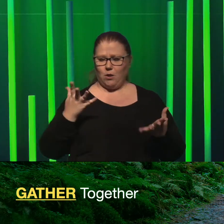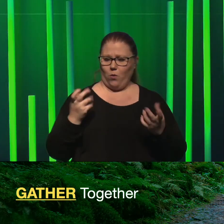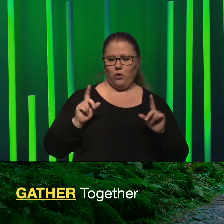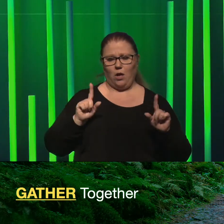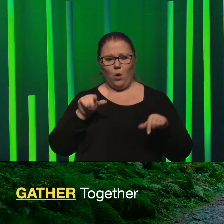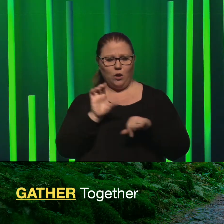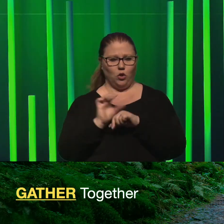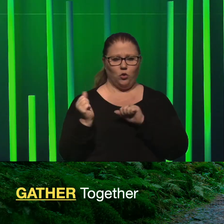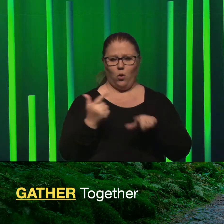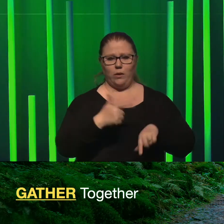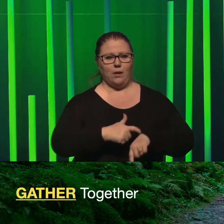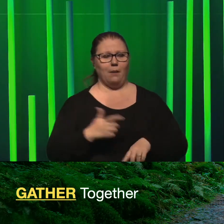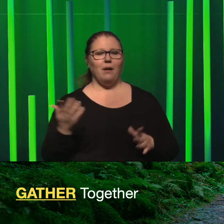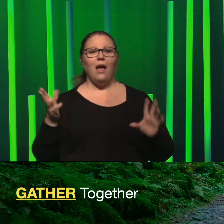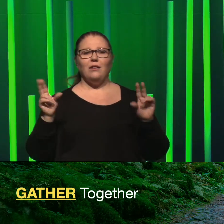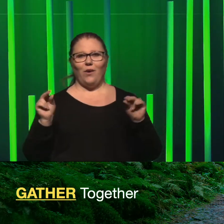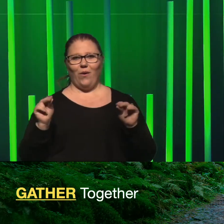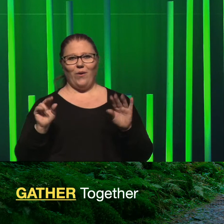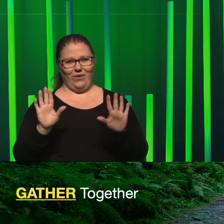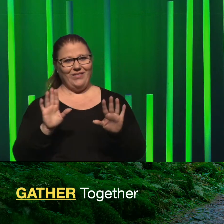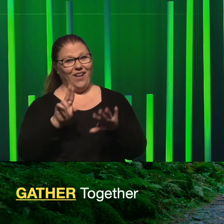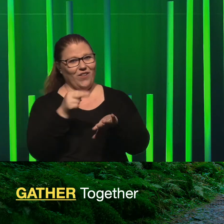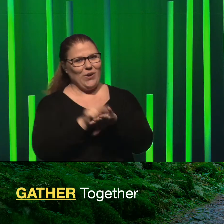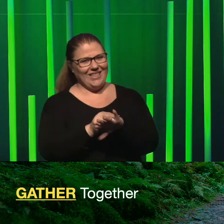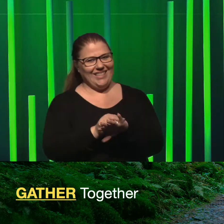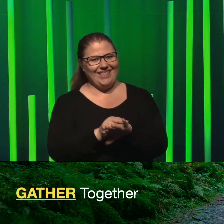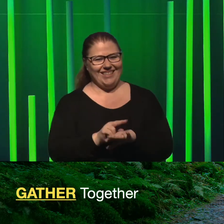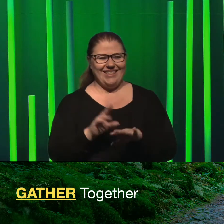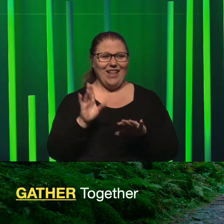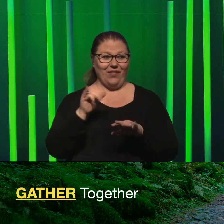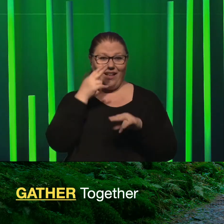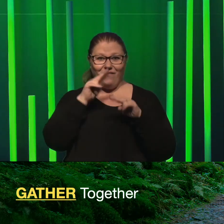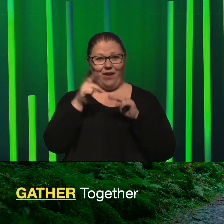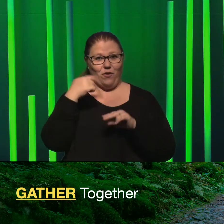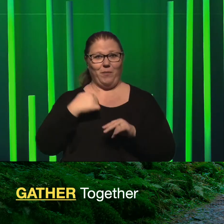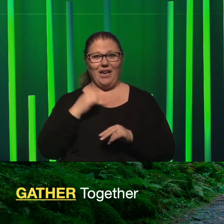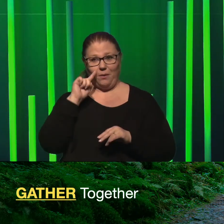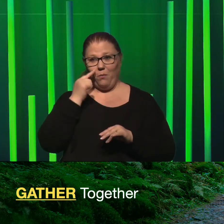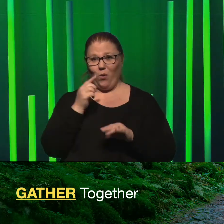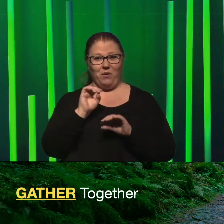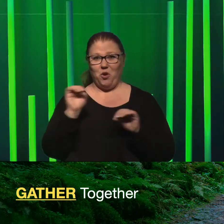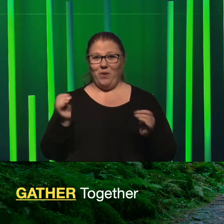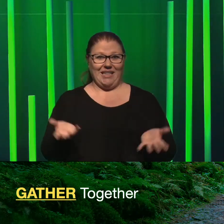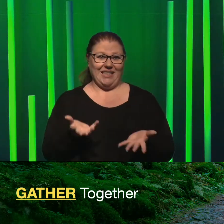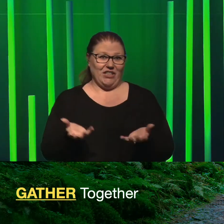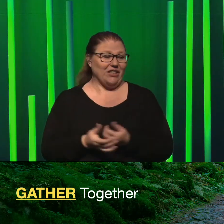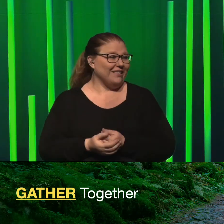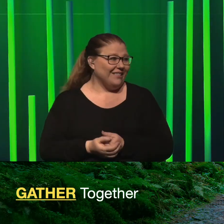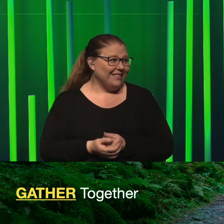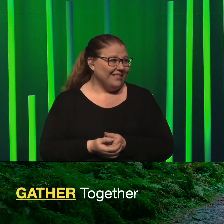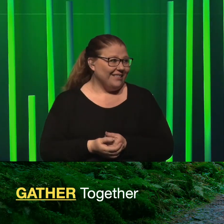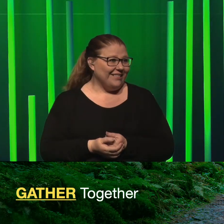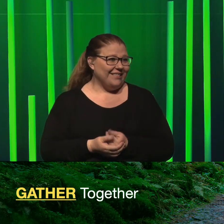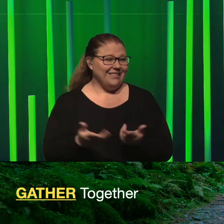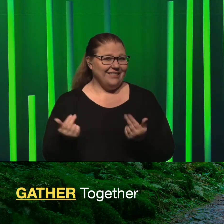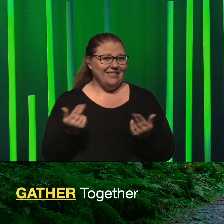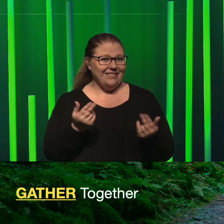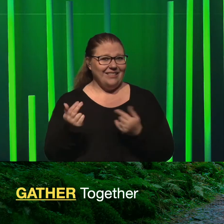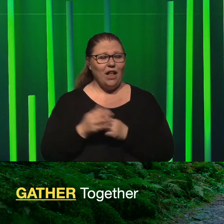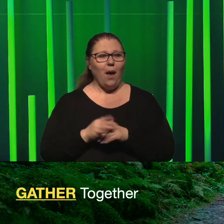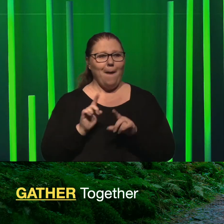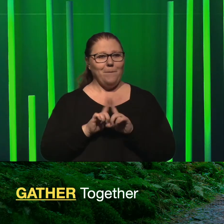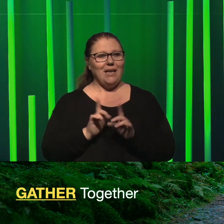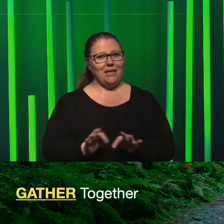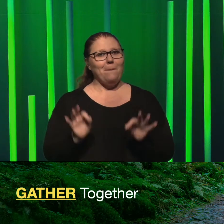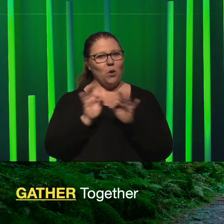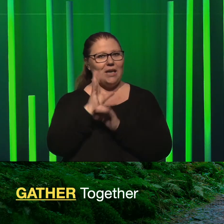right? Listen, of course I do. This is fun for me. It's boring when nobody's here, right? But it is